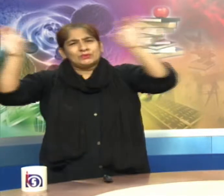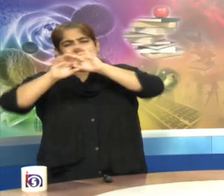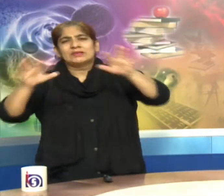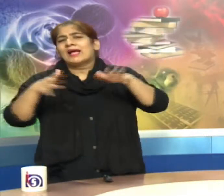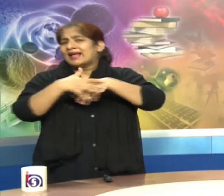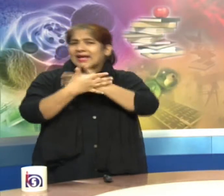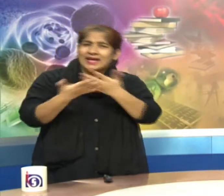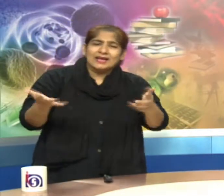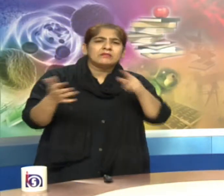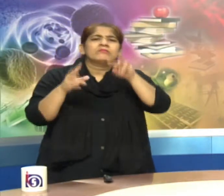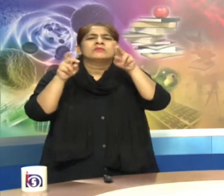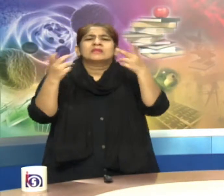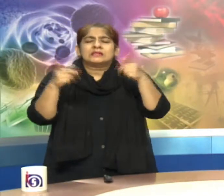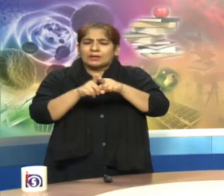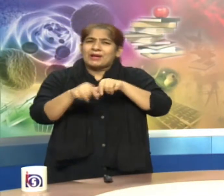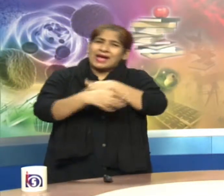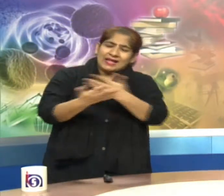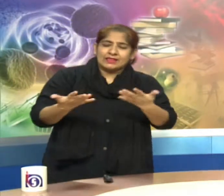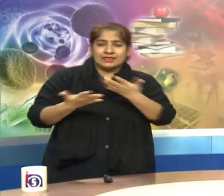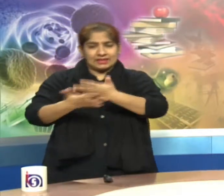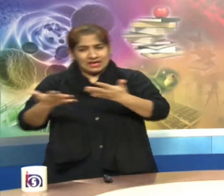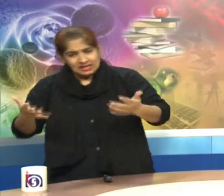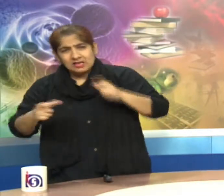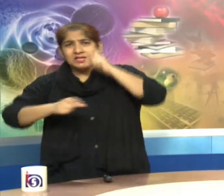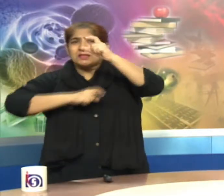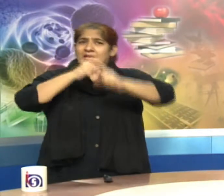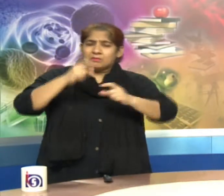We already have understood the meaning of advertising.